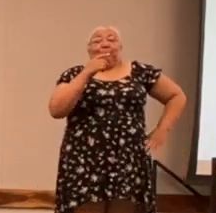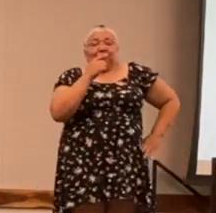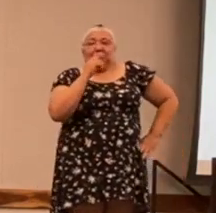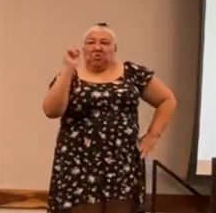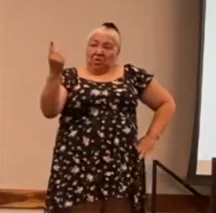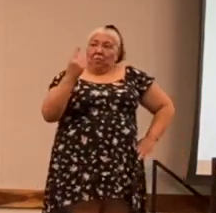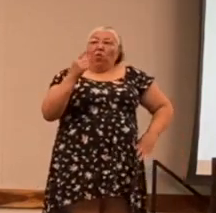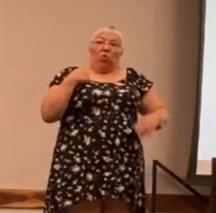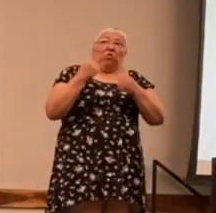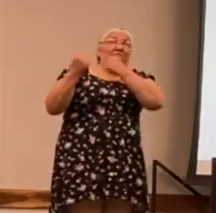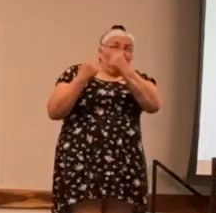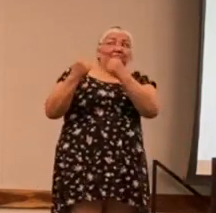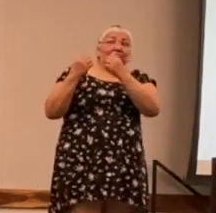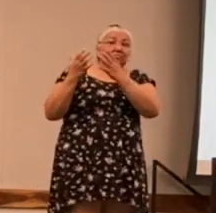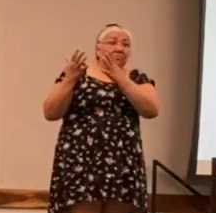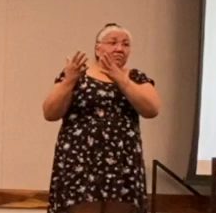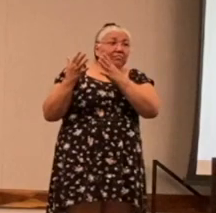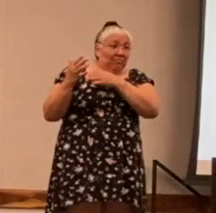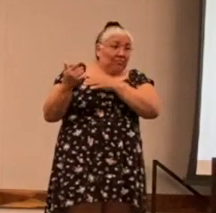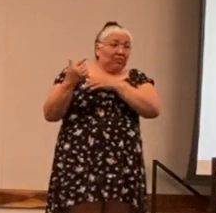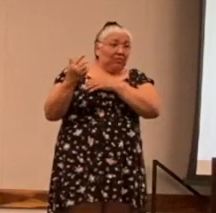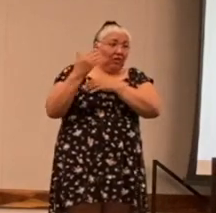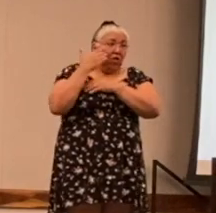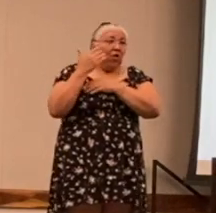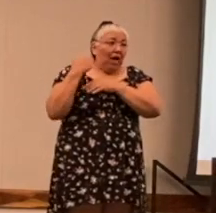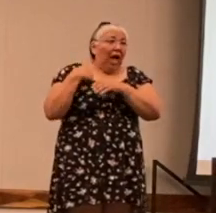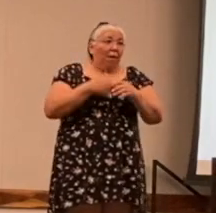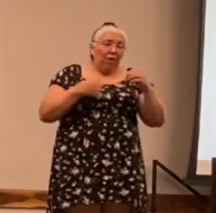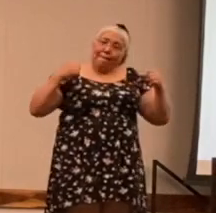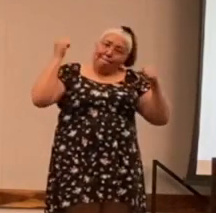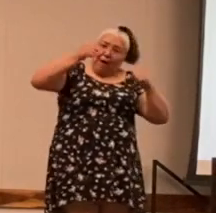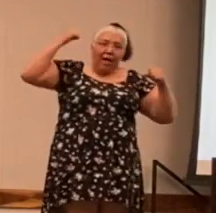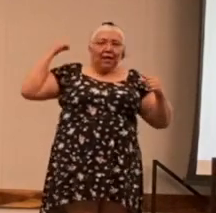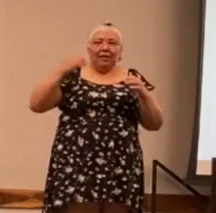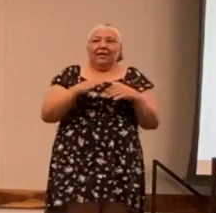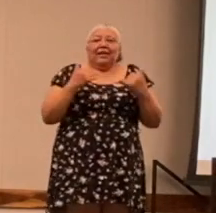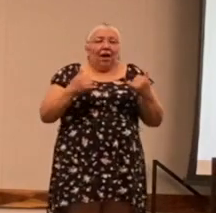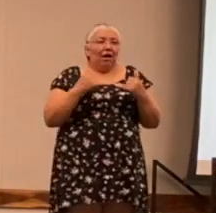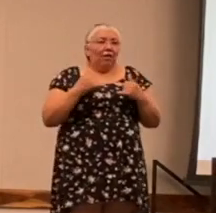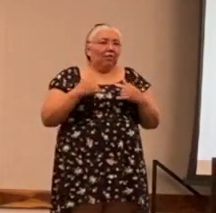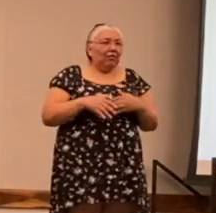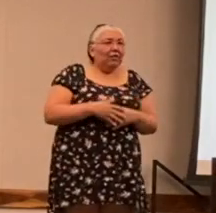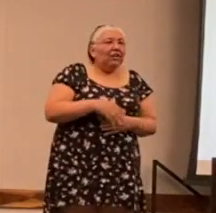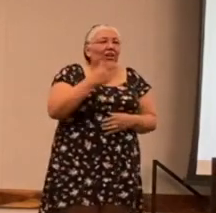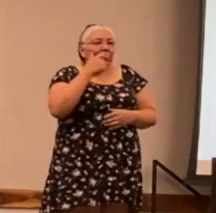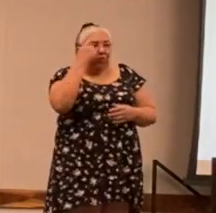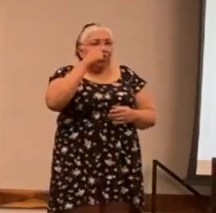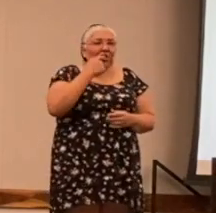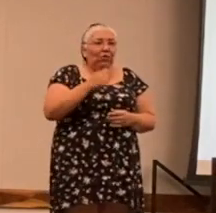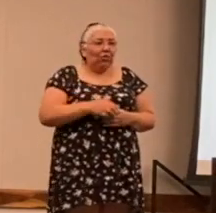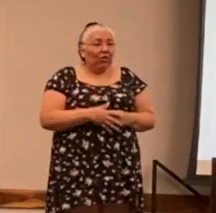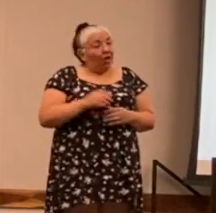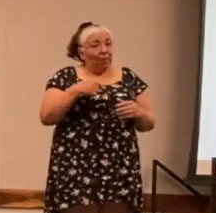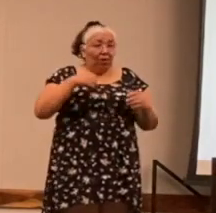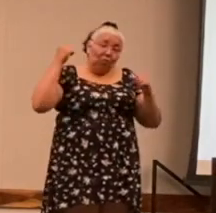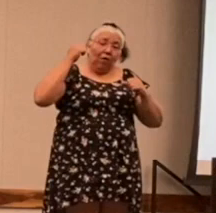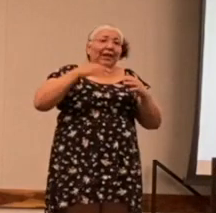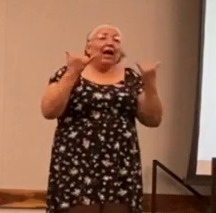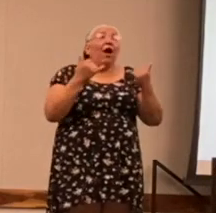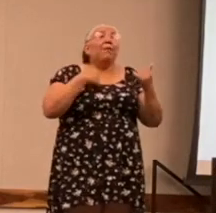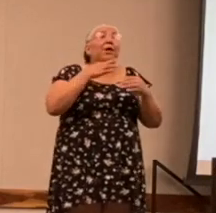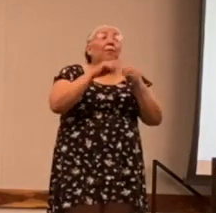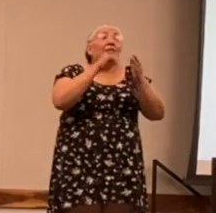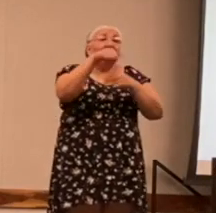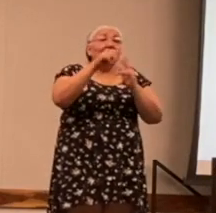way, we're going to fight. Right? You know what I'm talking about? I'm going to knock some teeth. A tooth for a tooth and an eye for an eye. Here we go. Right? I'm talking about like those kind of